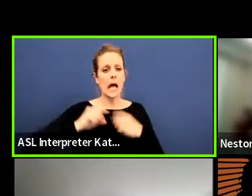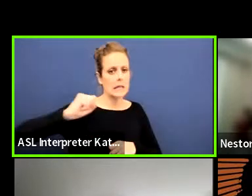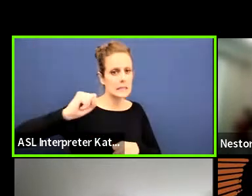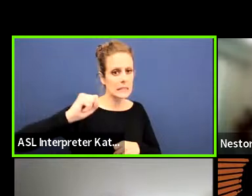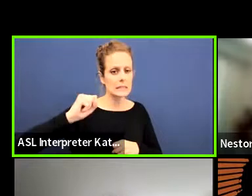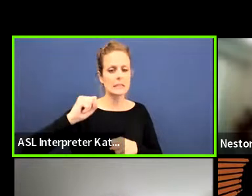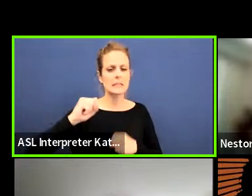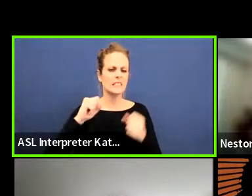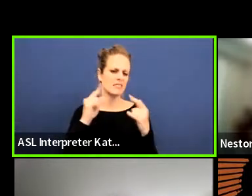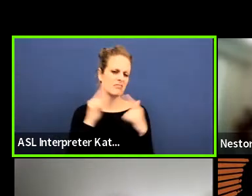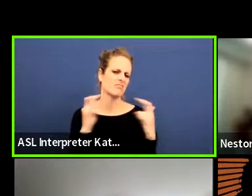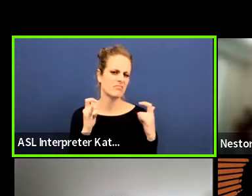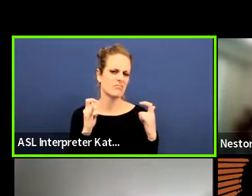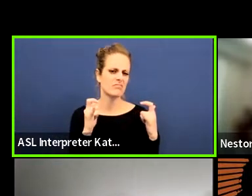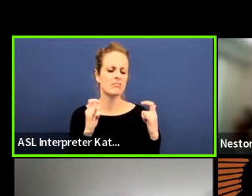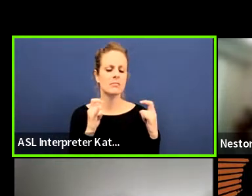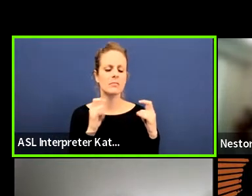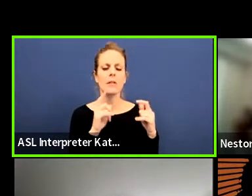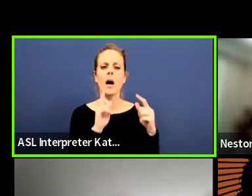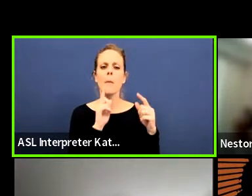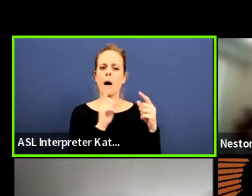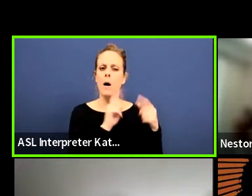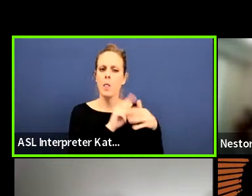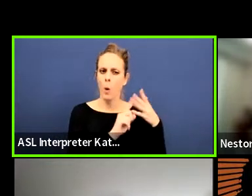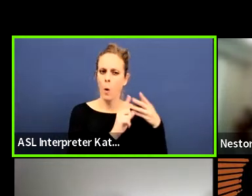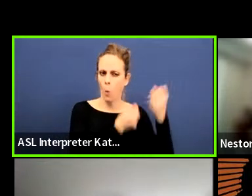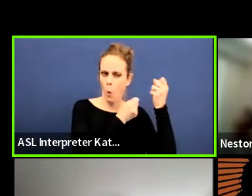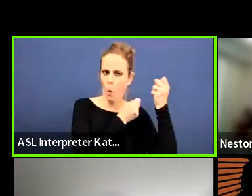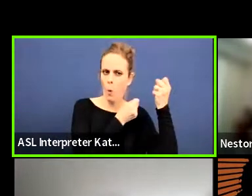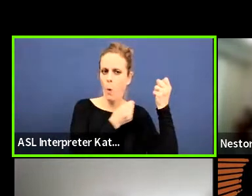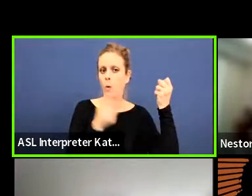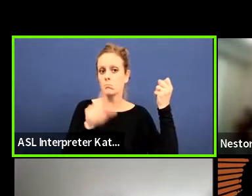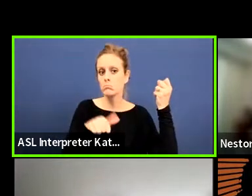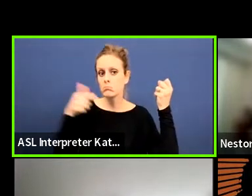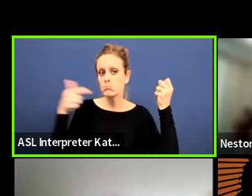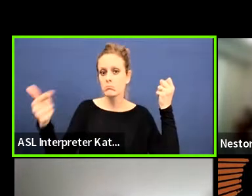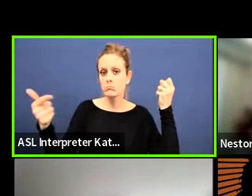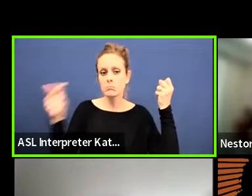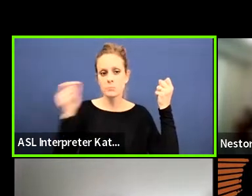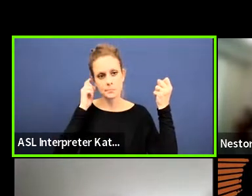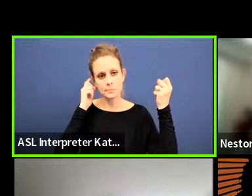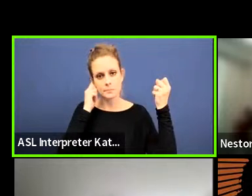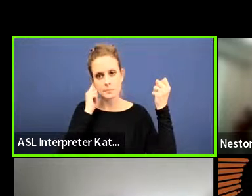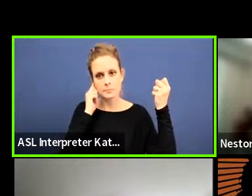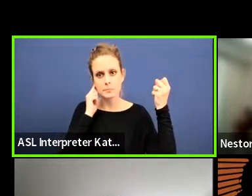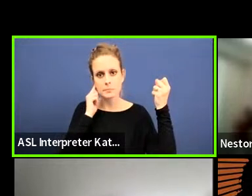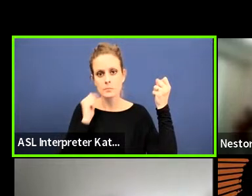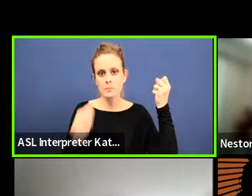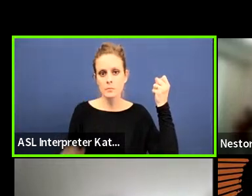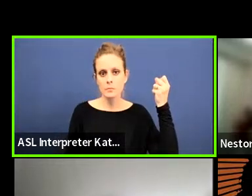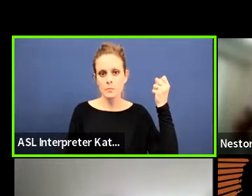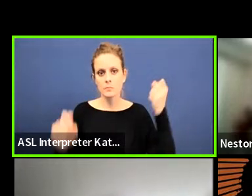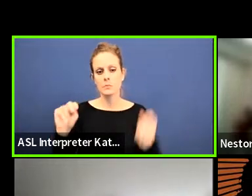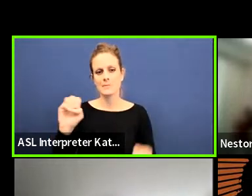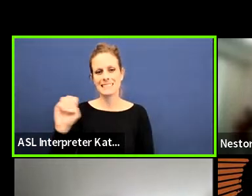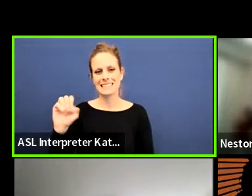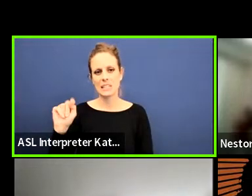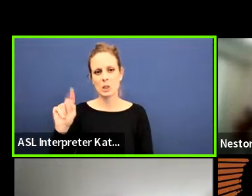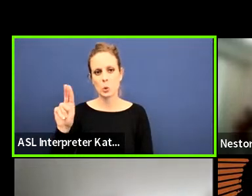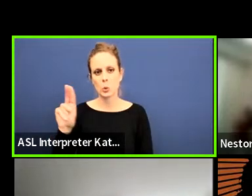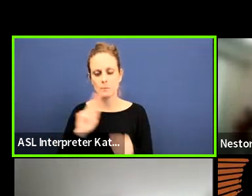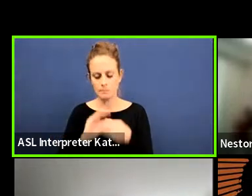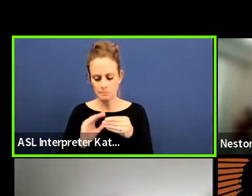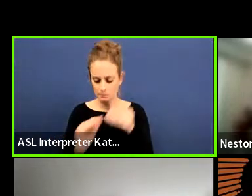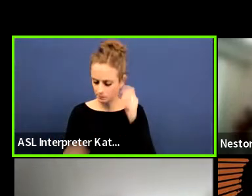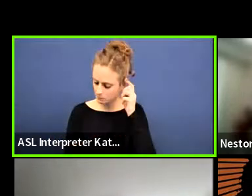but let me give you a chance to any highlights that you want to draw our attention to on this. Yeah, I mean, I think,